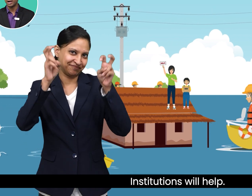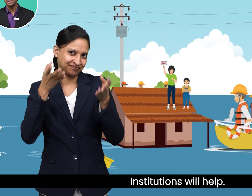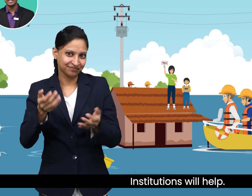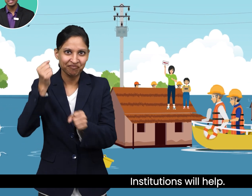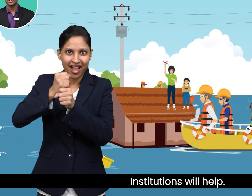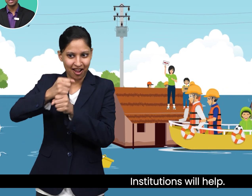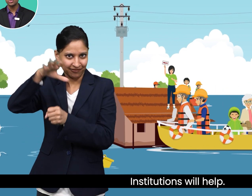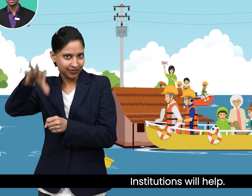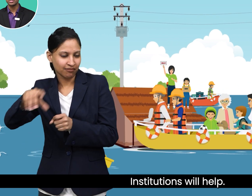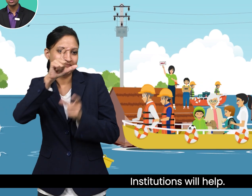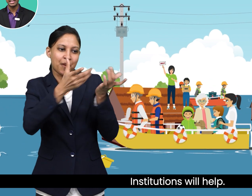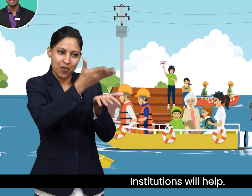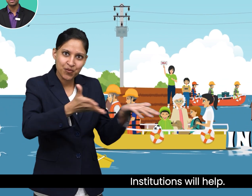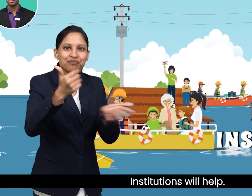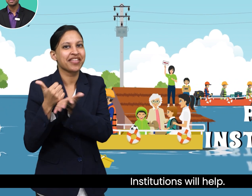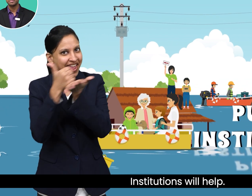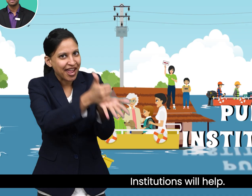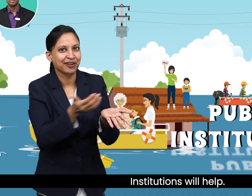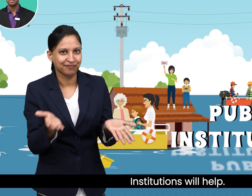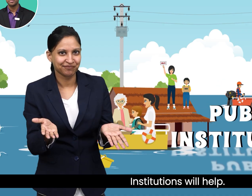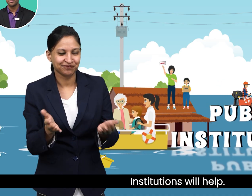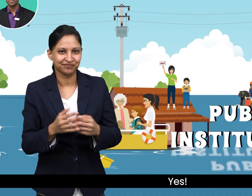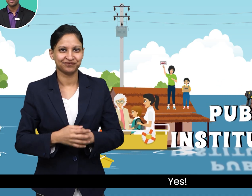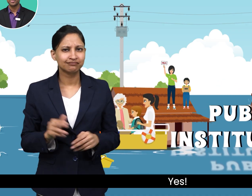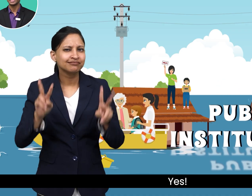Well, public institutions will help.